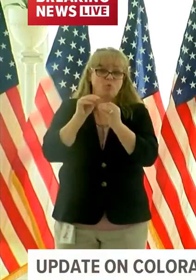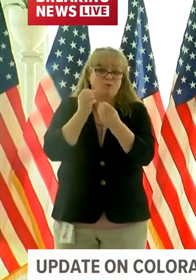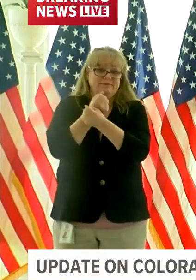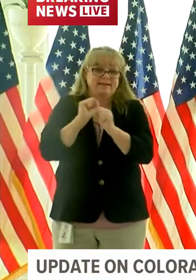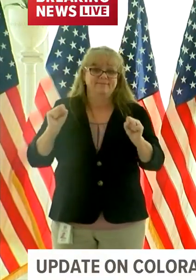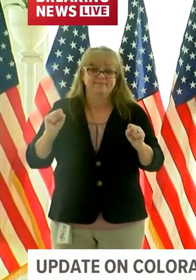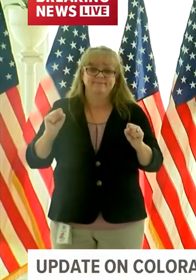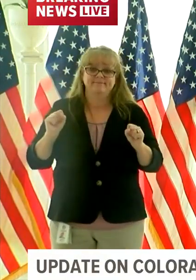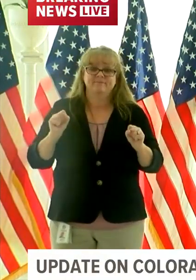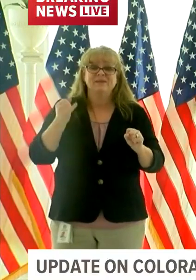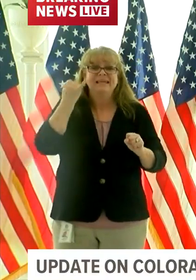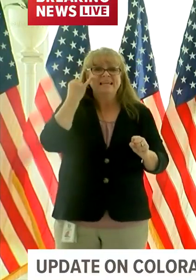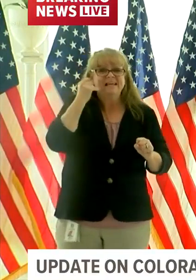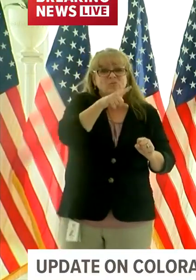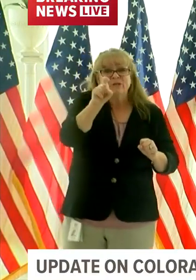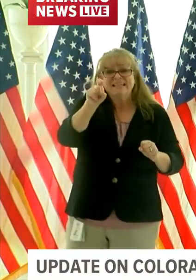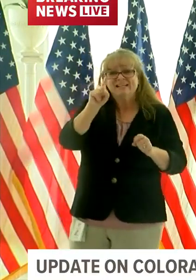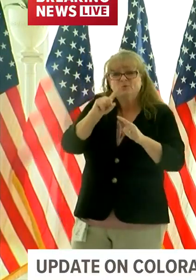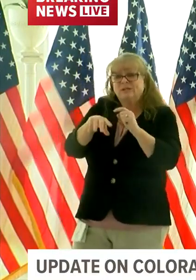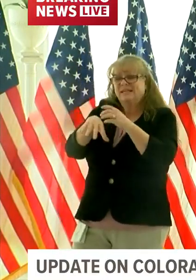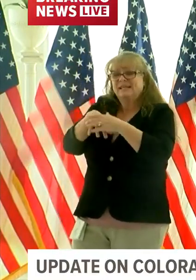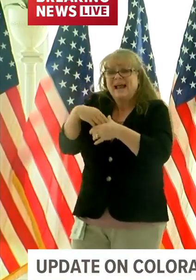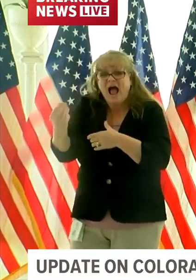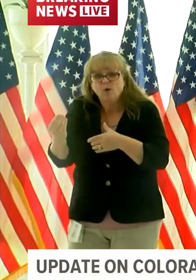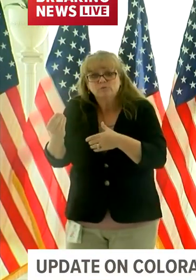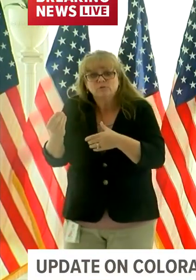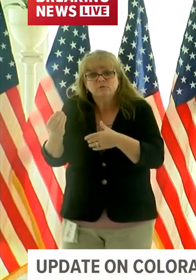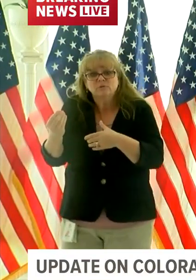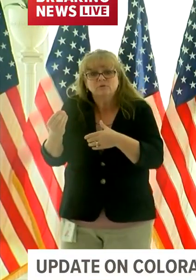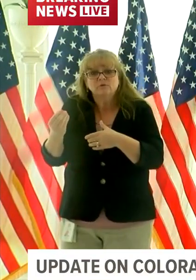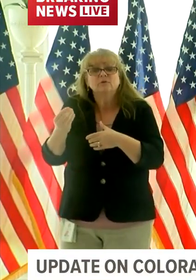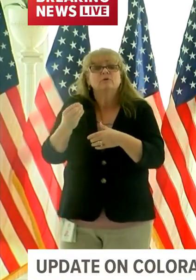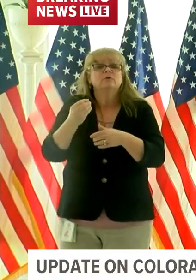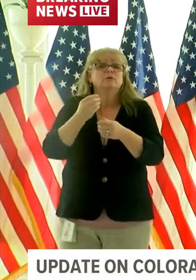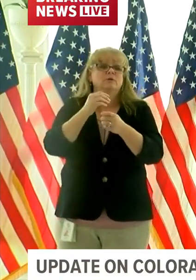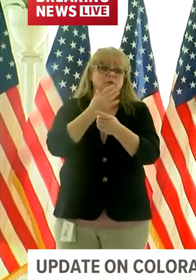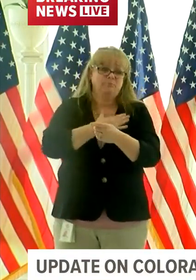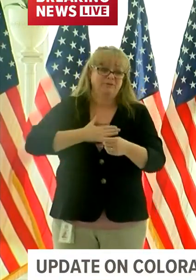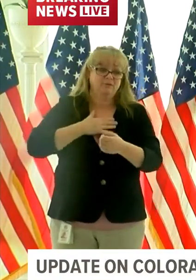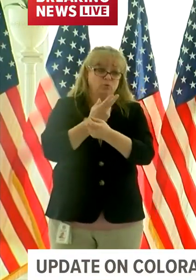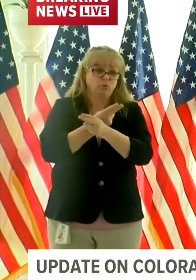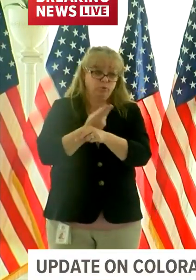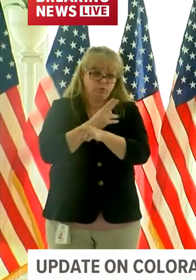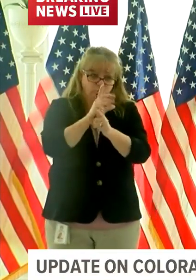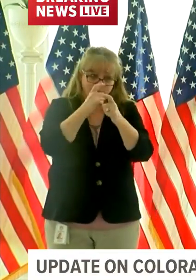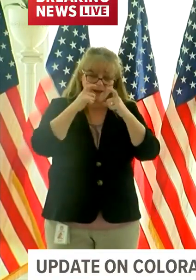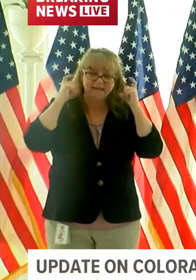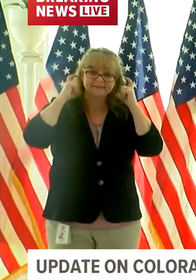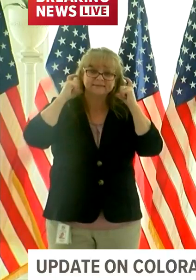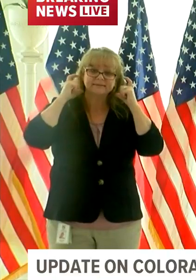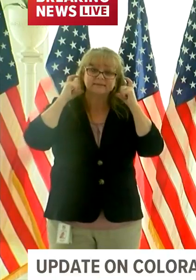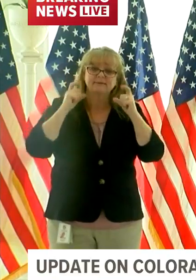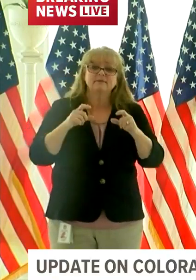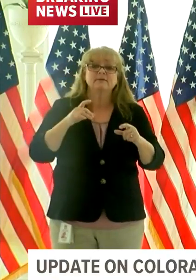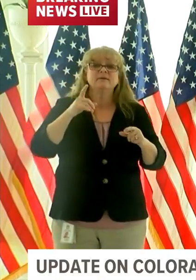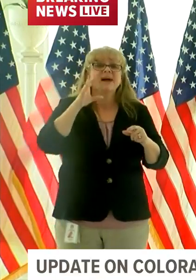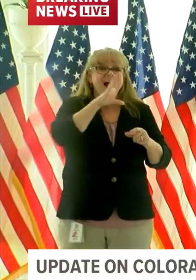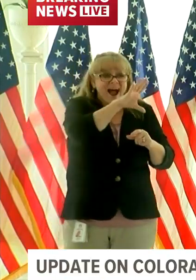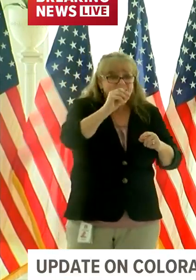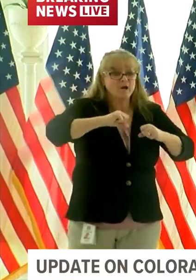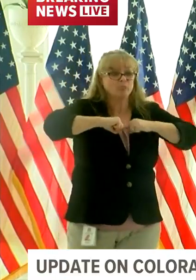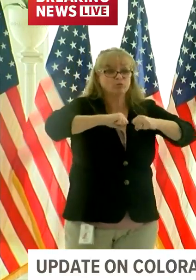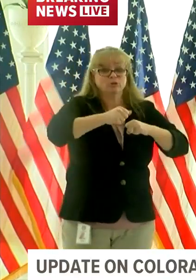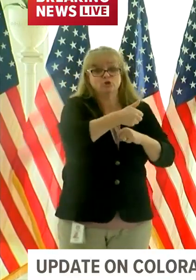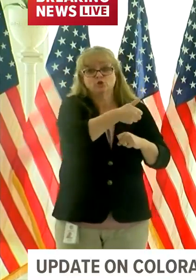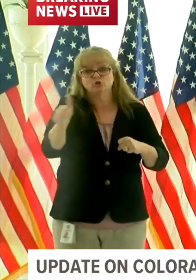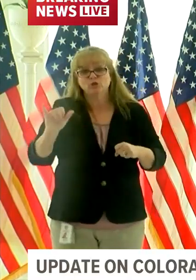a lot safer if you can wear a mask, and that's incredibly important, both for keeping the workers safe in those frontline industries like grocery